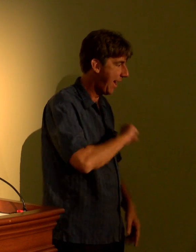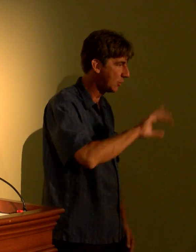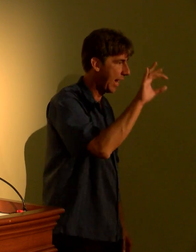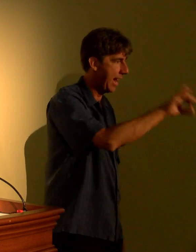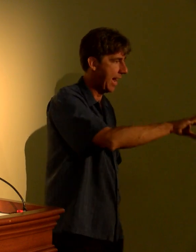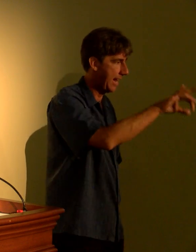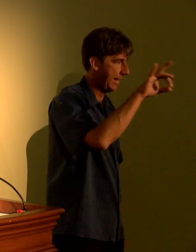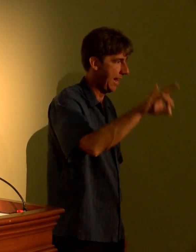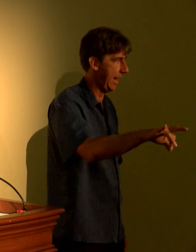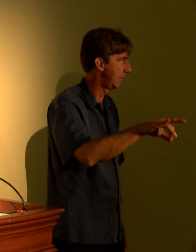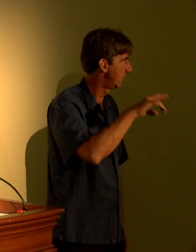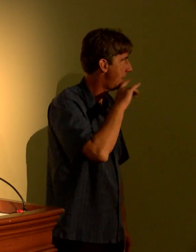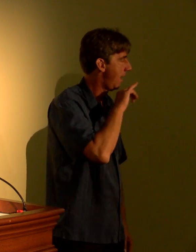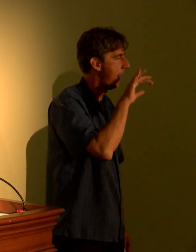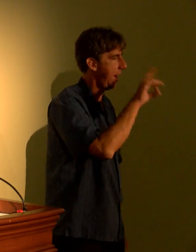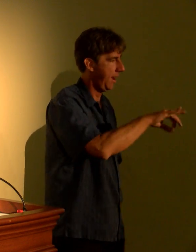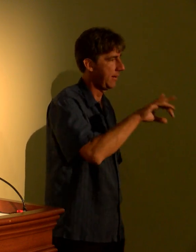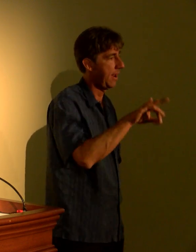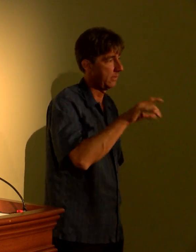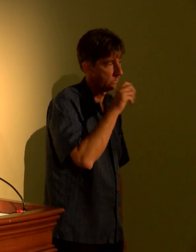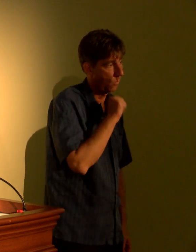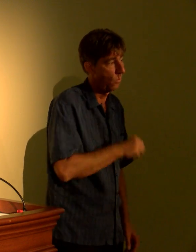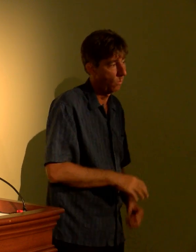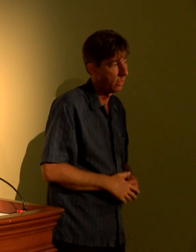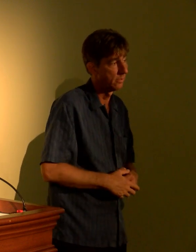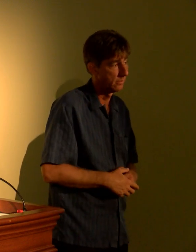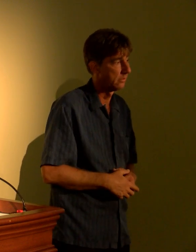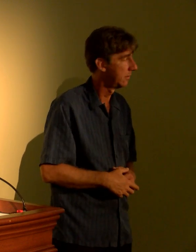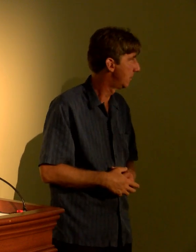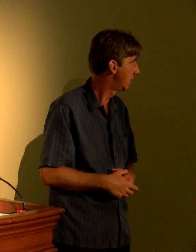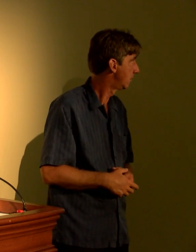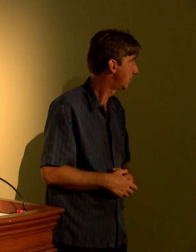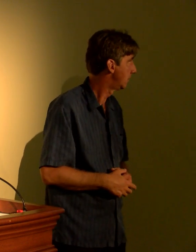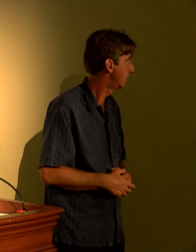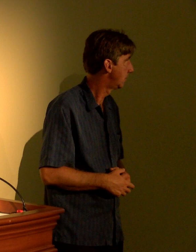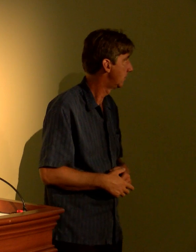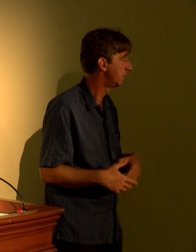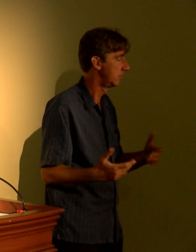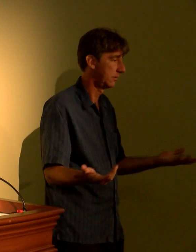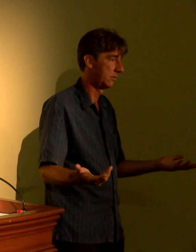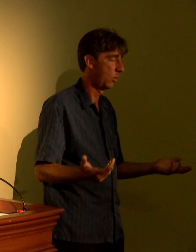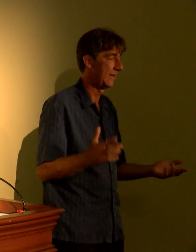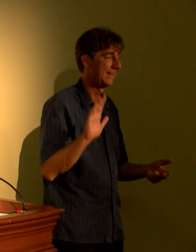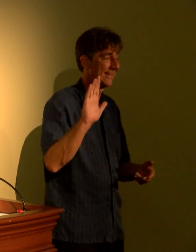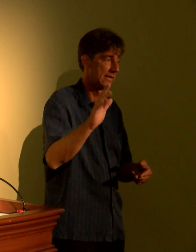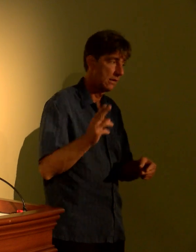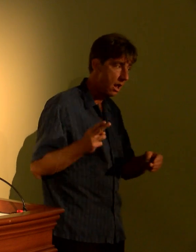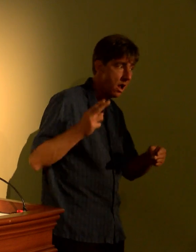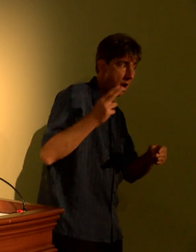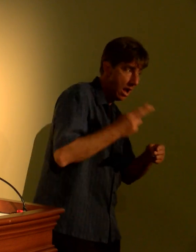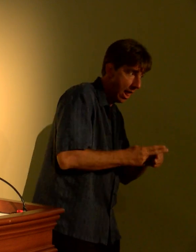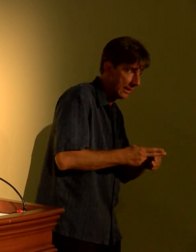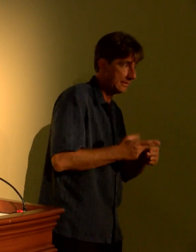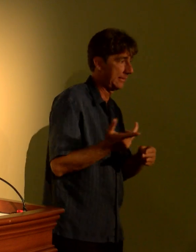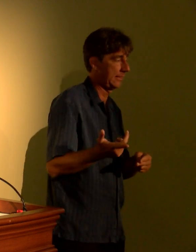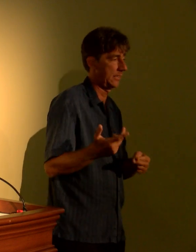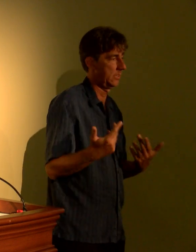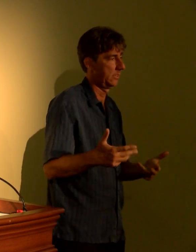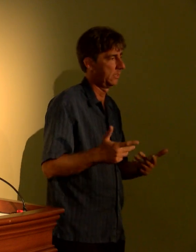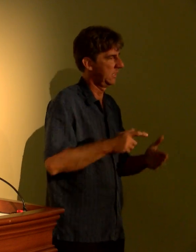In terms of his legacy, I think it's very obvious he was a key formulator of